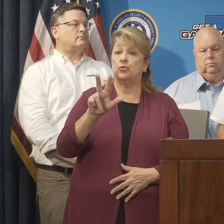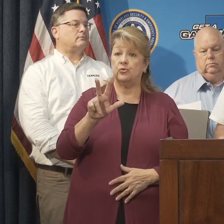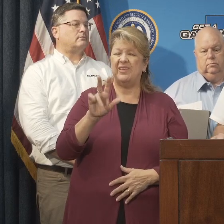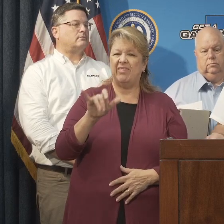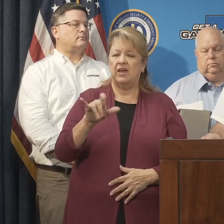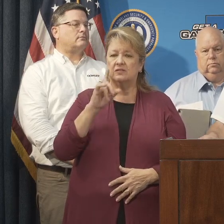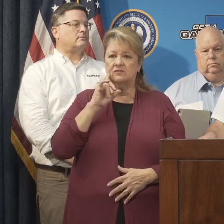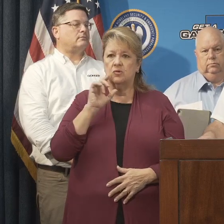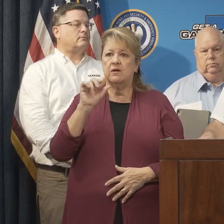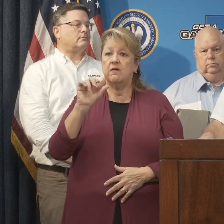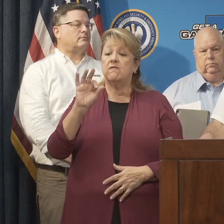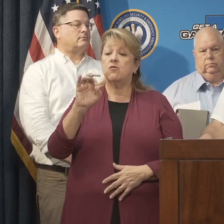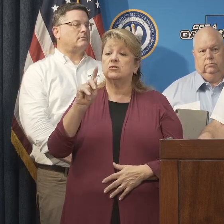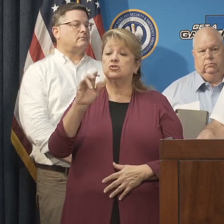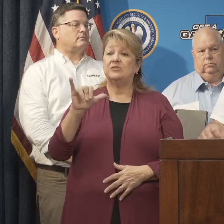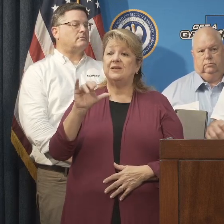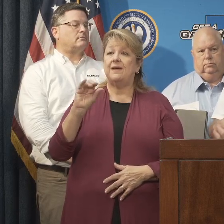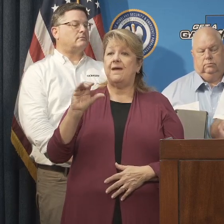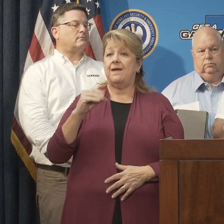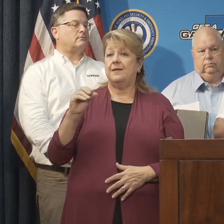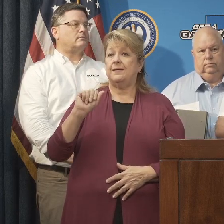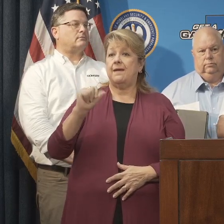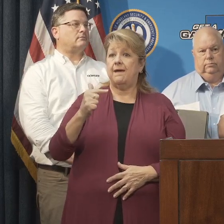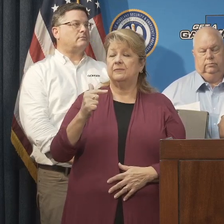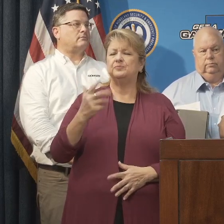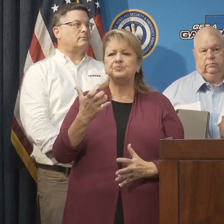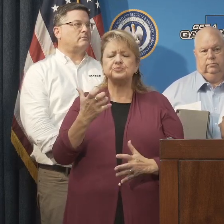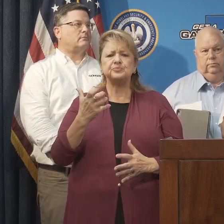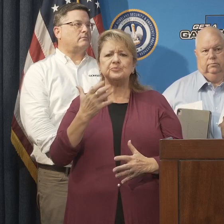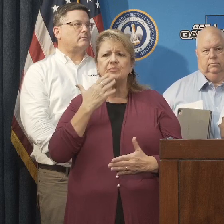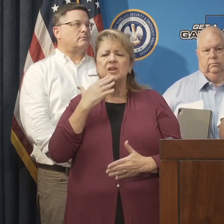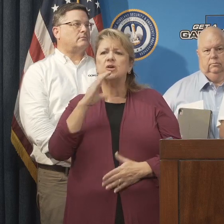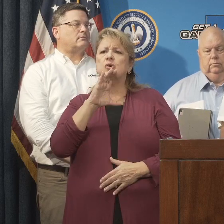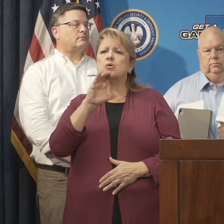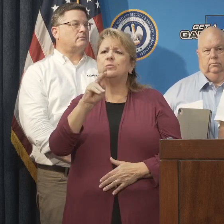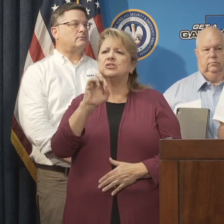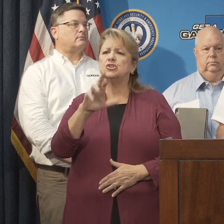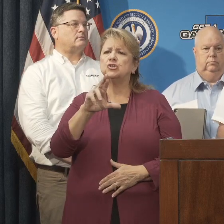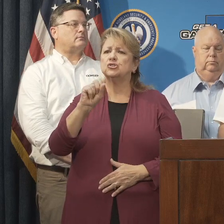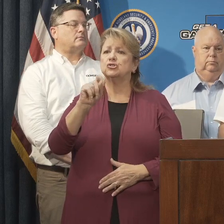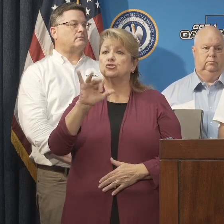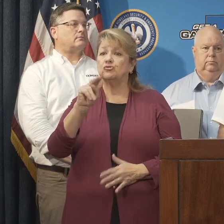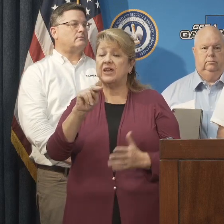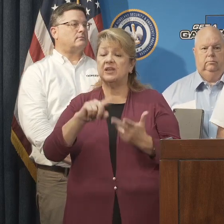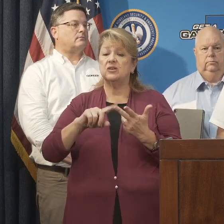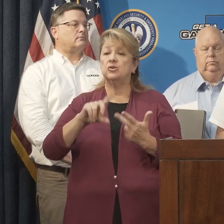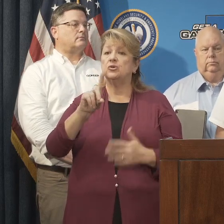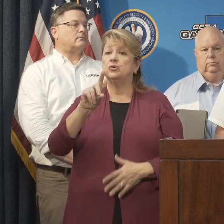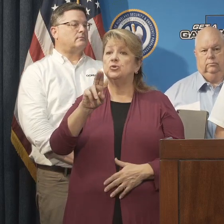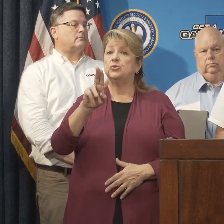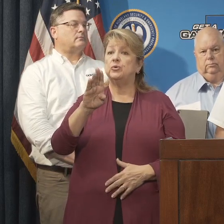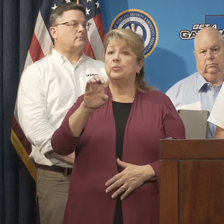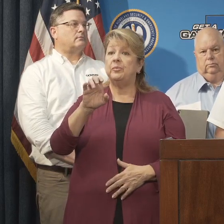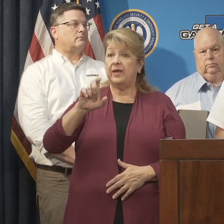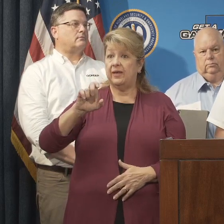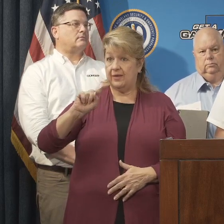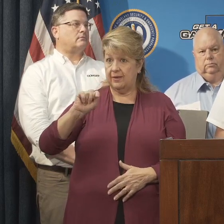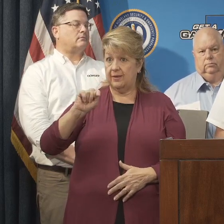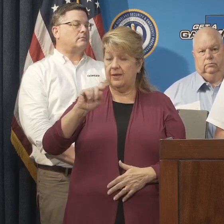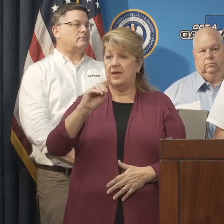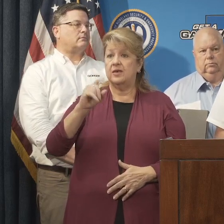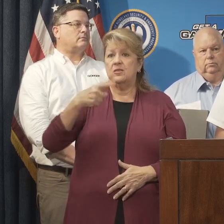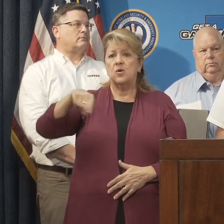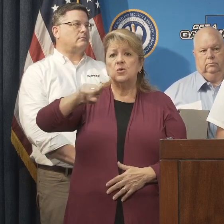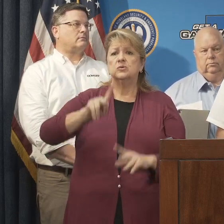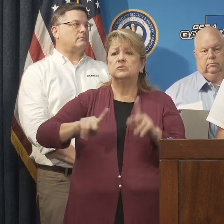I do want to thank Commissioner Strain, Forester Wade Dubé, and all of the folks at Ag and Forestry who've just done a